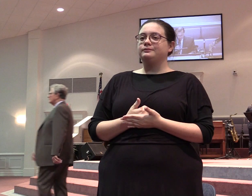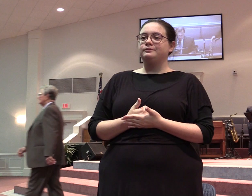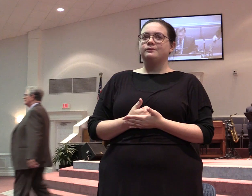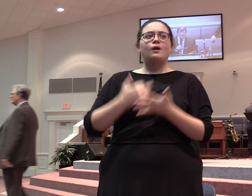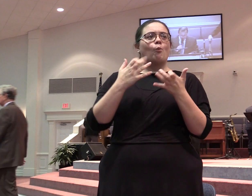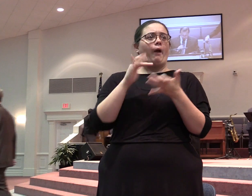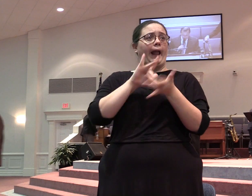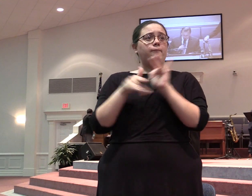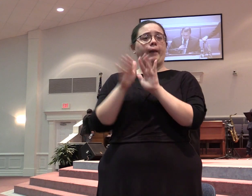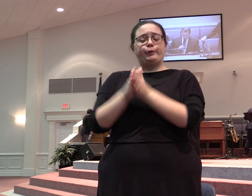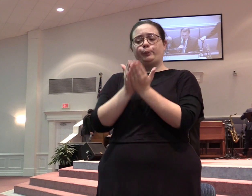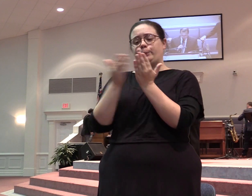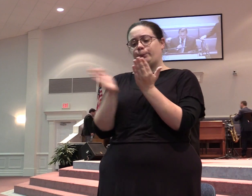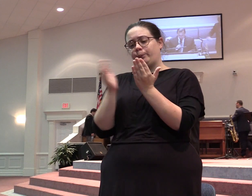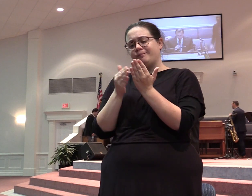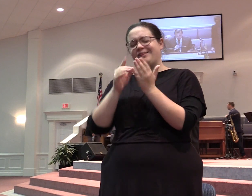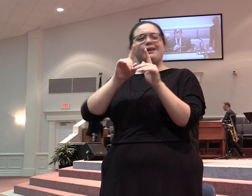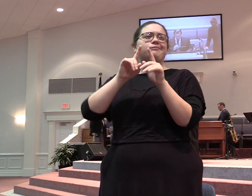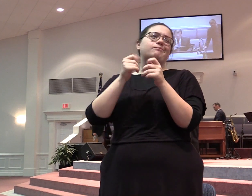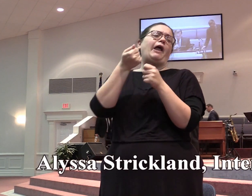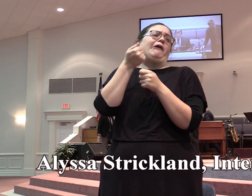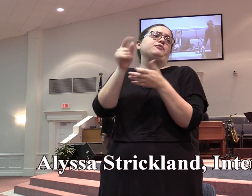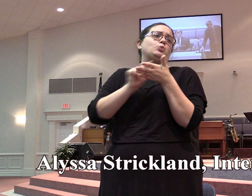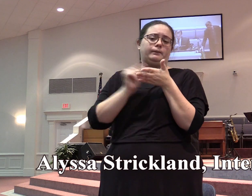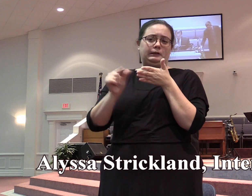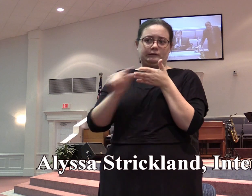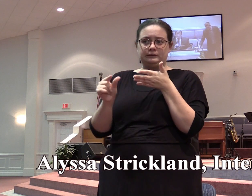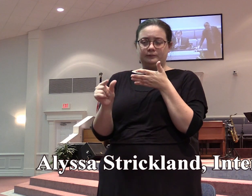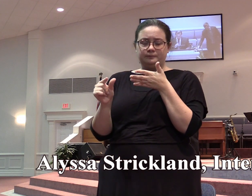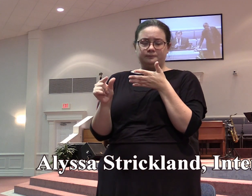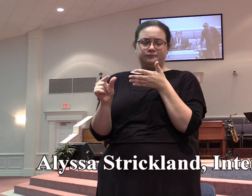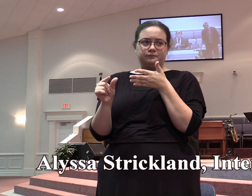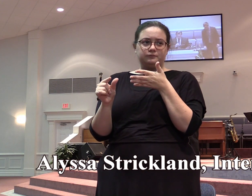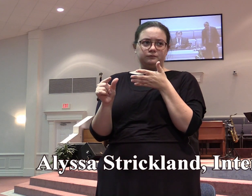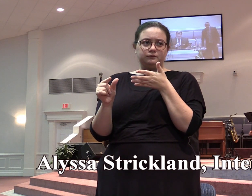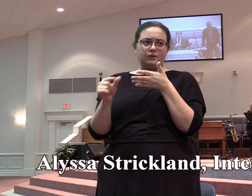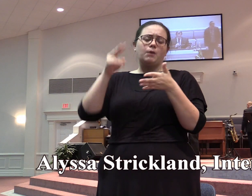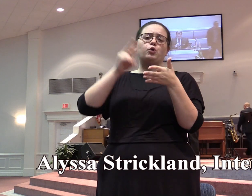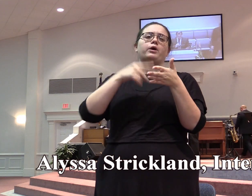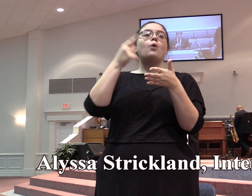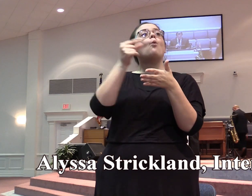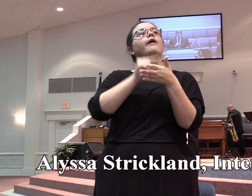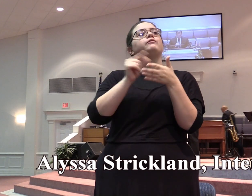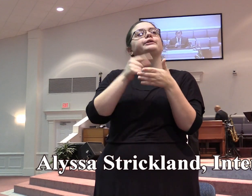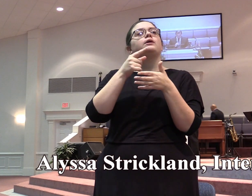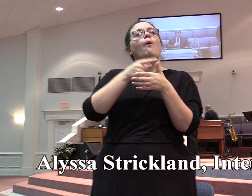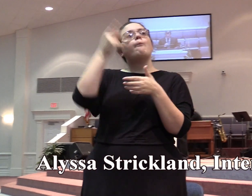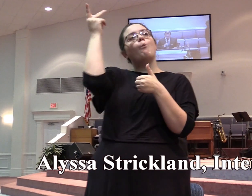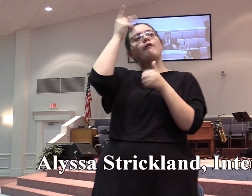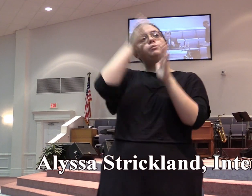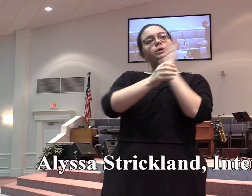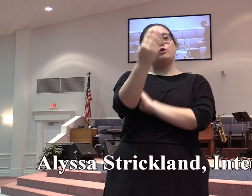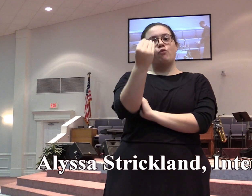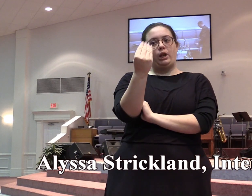I want you to turn your Bibles to a couple of different passages of Scripture. I'm going to just read one verse out of Proverbs chapter